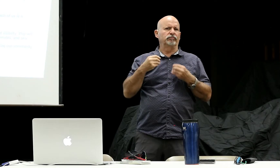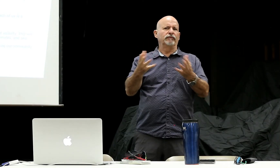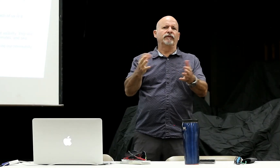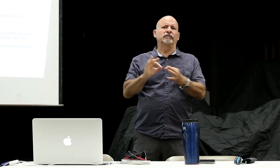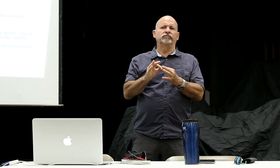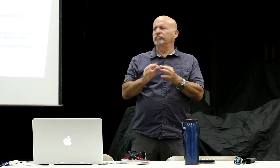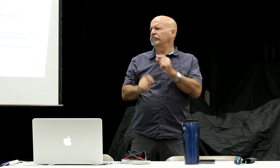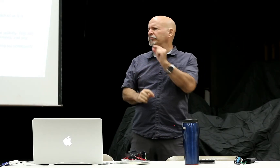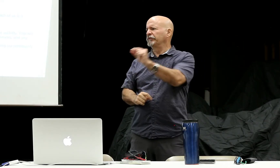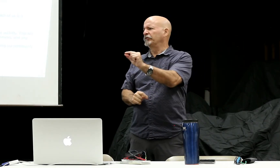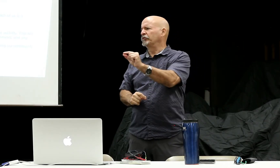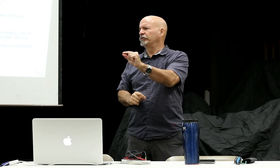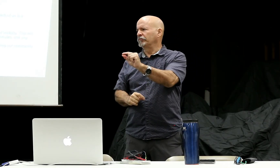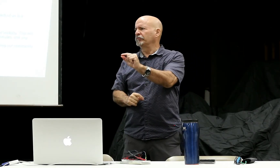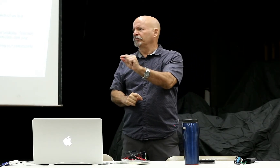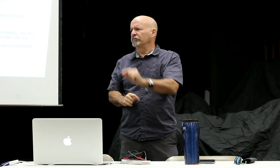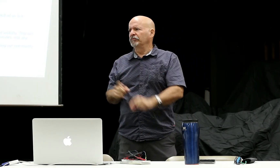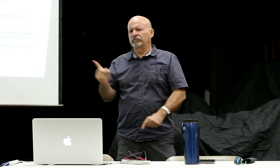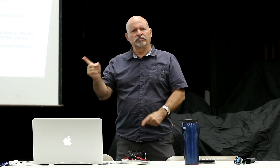or a welfare check,